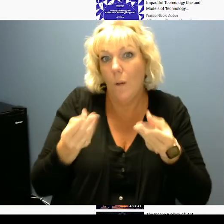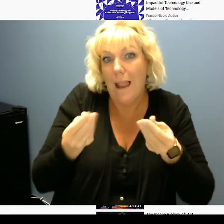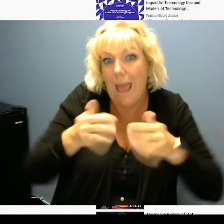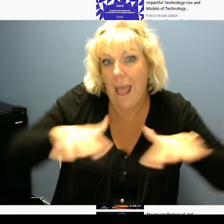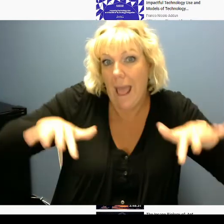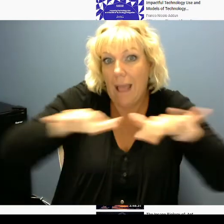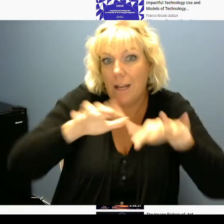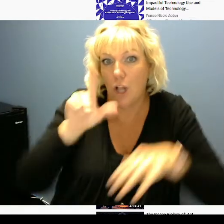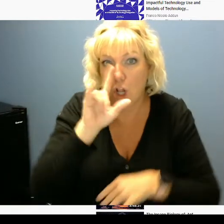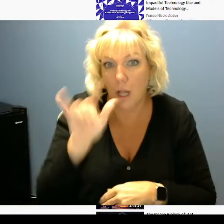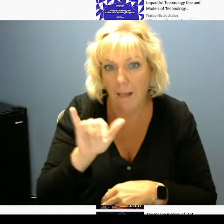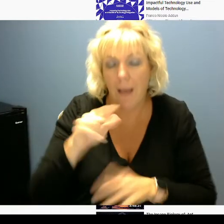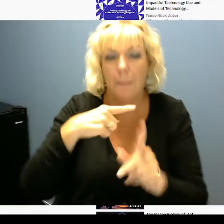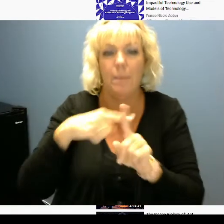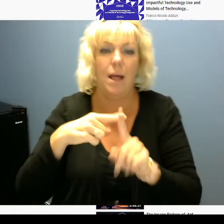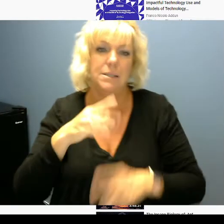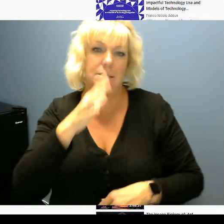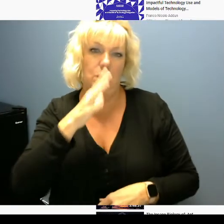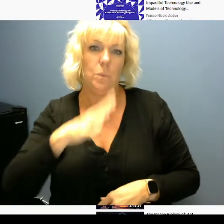the availability of women.